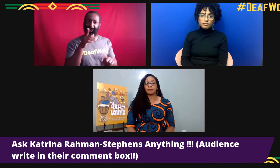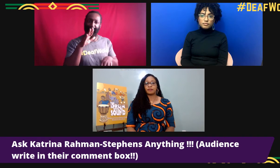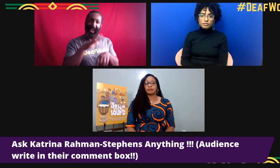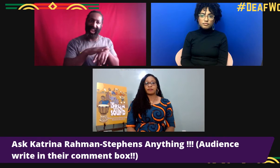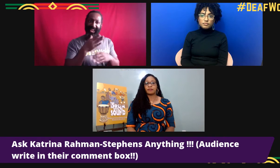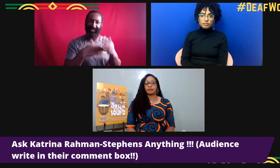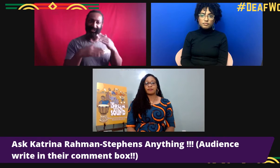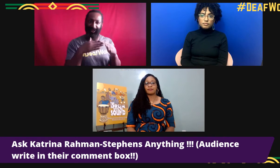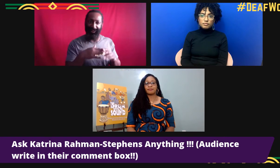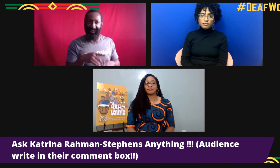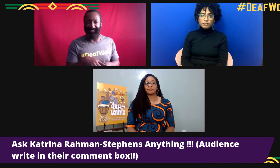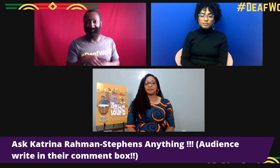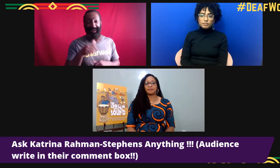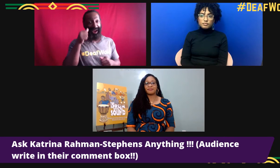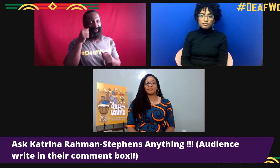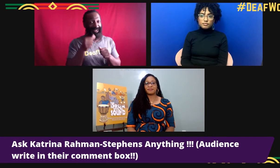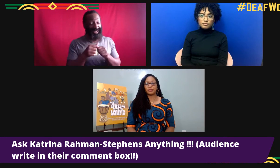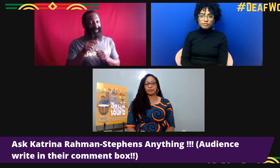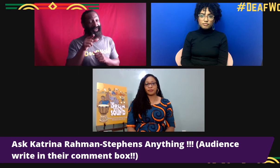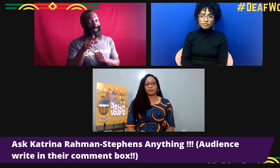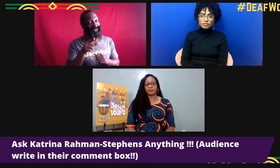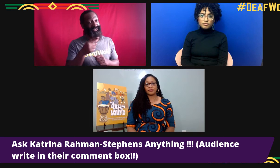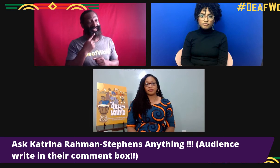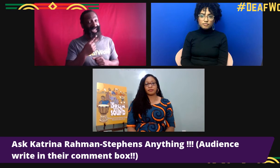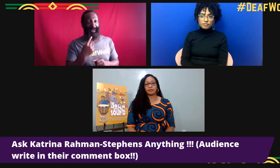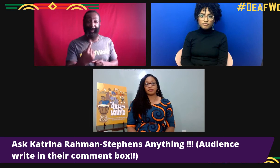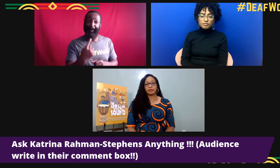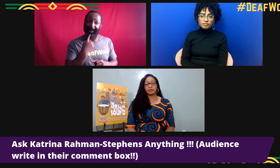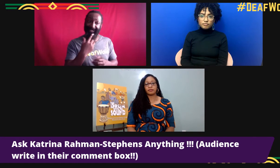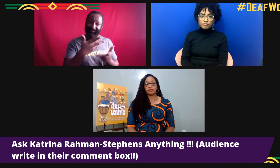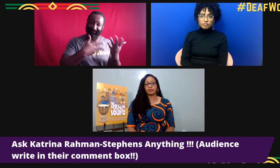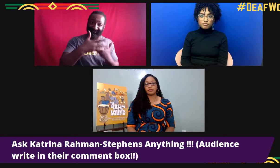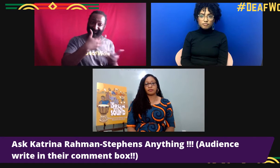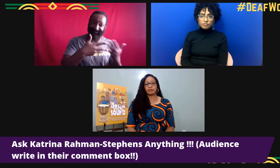outsider. You're hands-on.